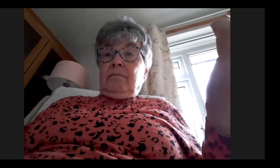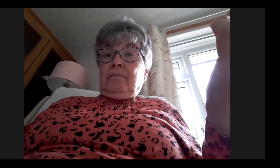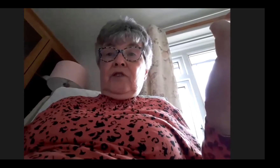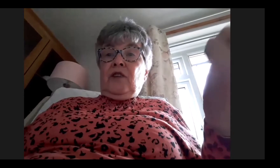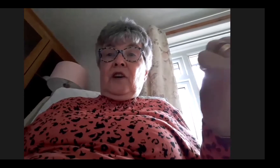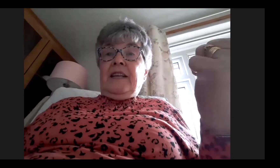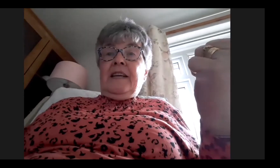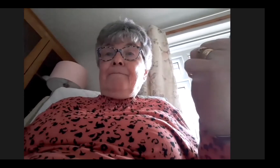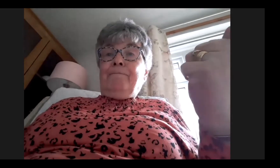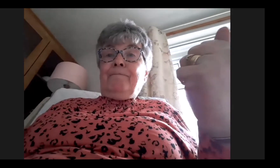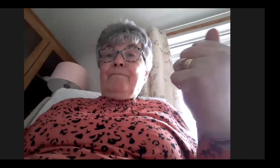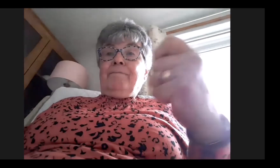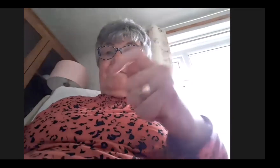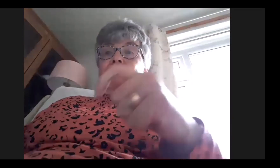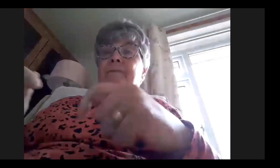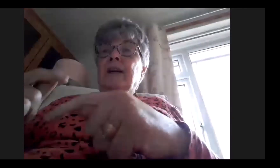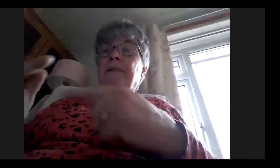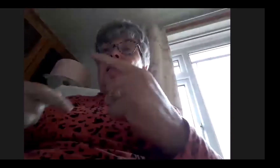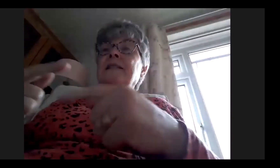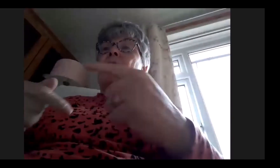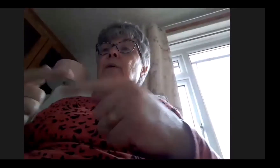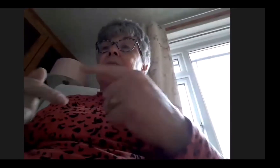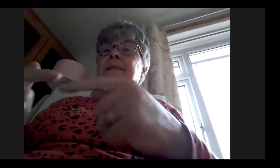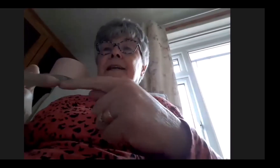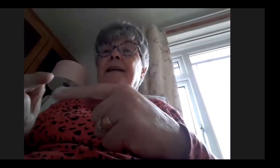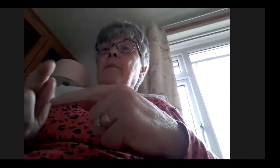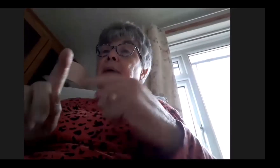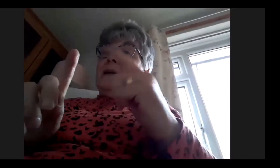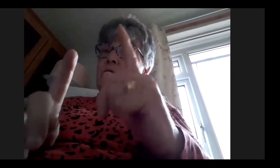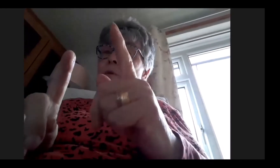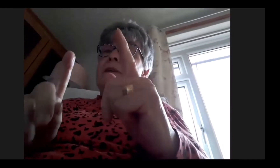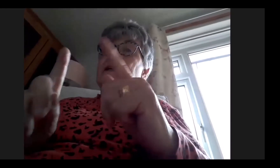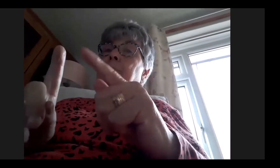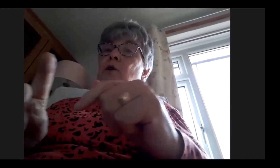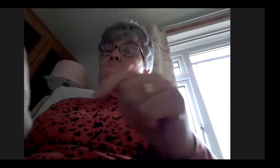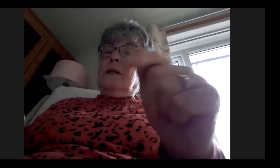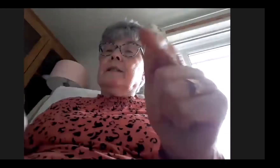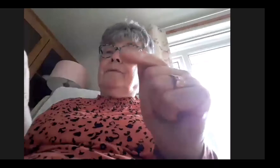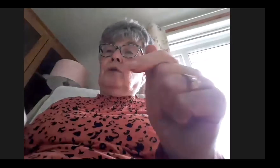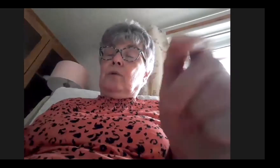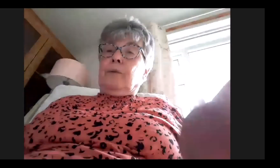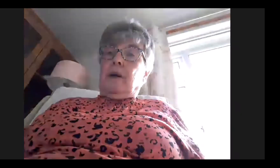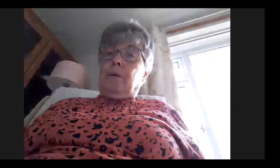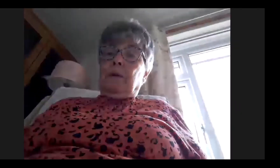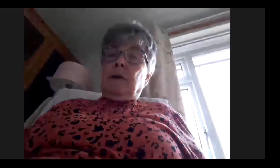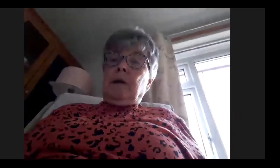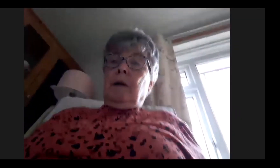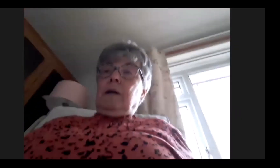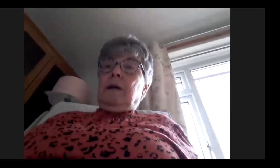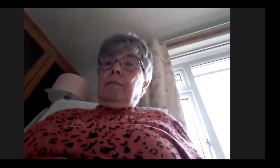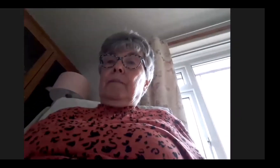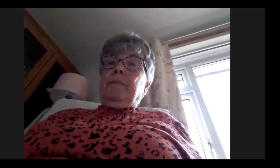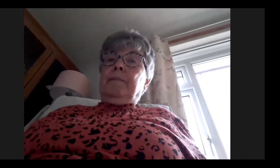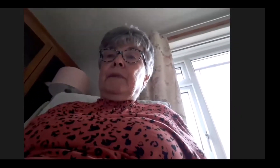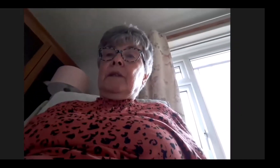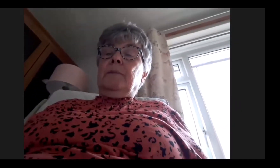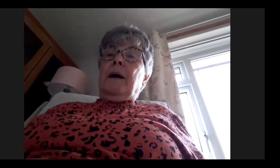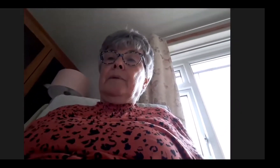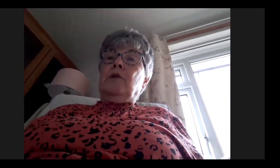For signing. And that's how easy it can be. Some of it can be quite difficult though. To be able